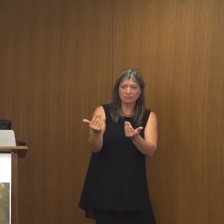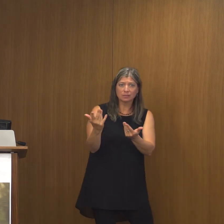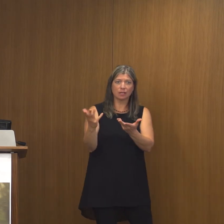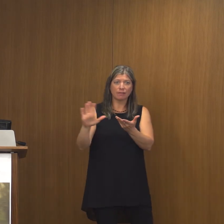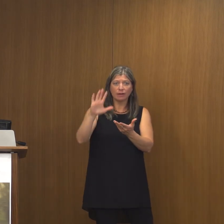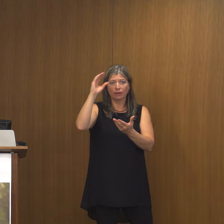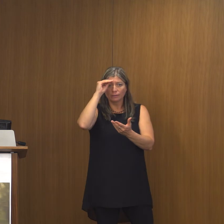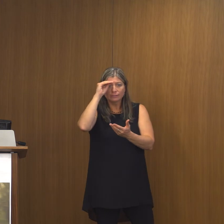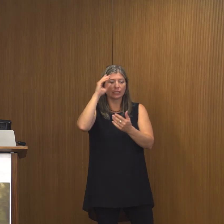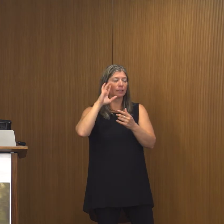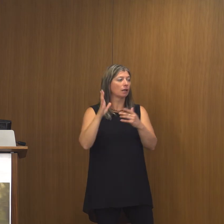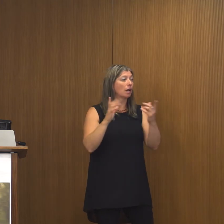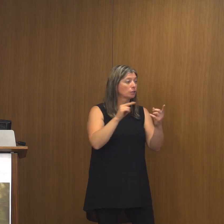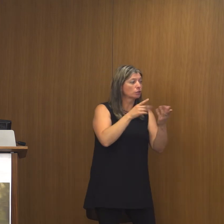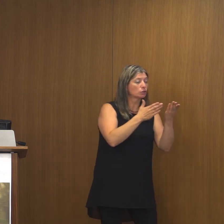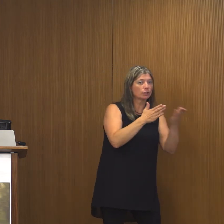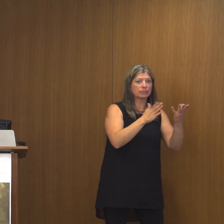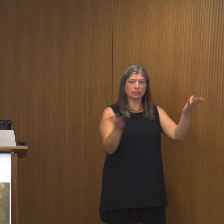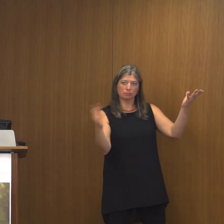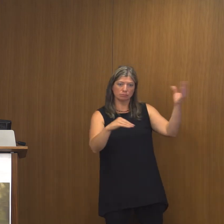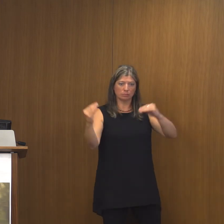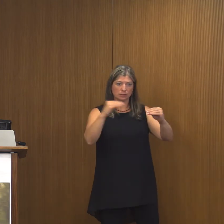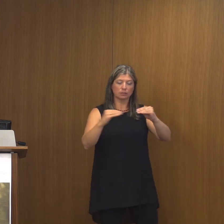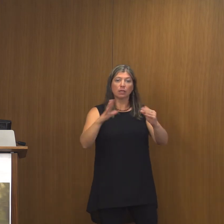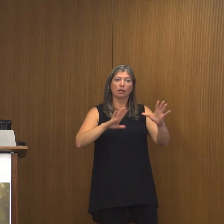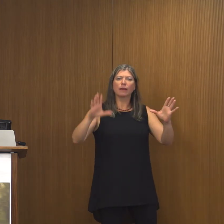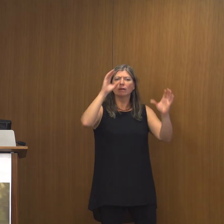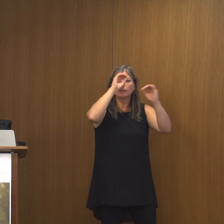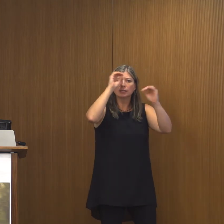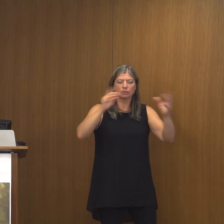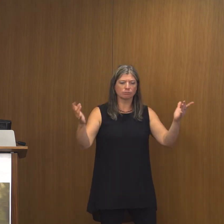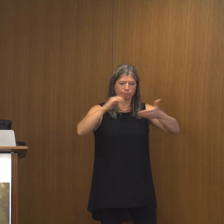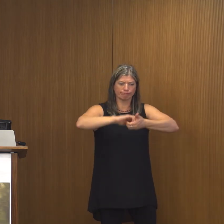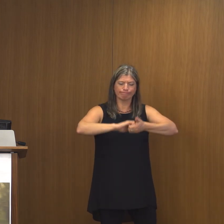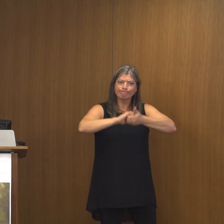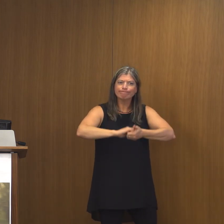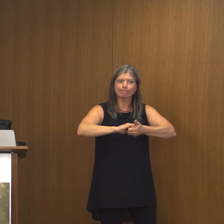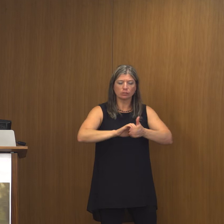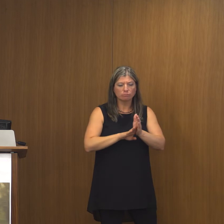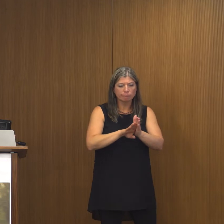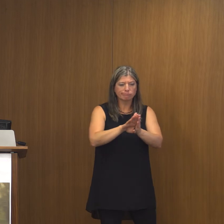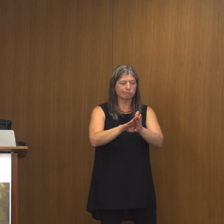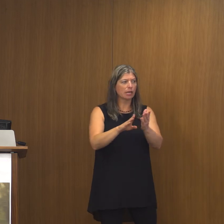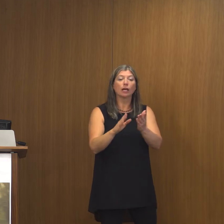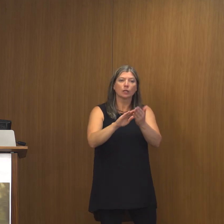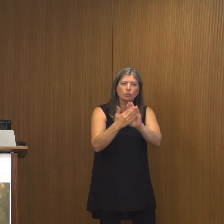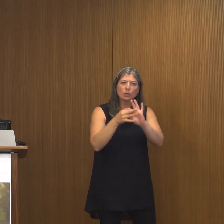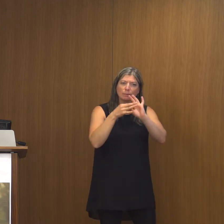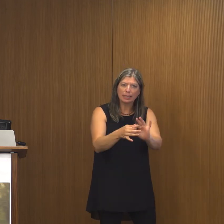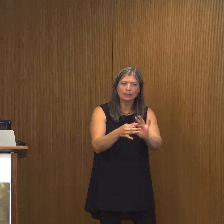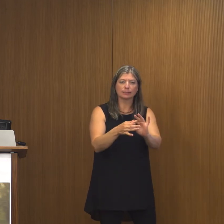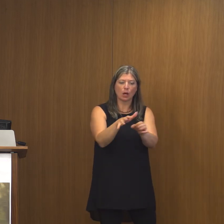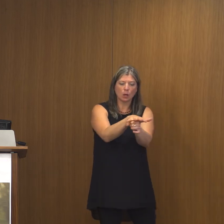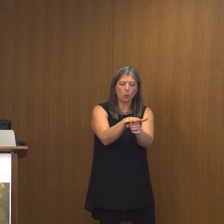approaches across services to facilitate and support community-based and local development relevant services. So that's what